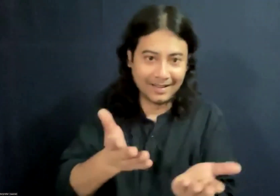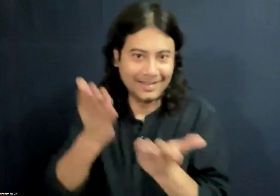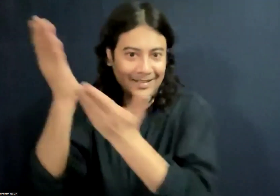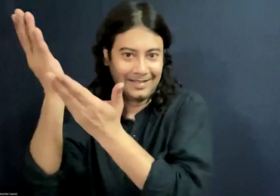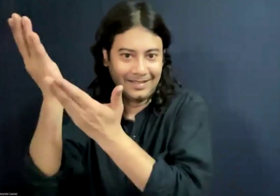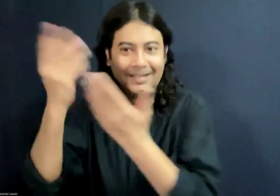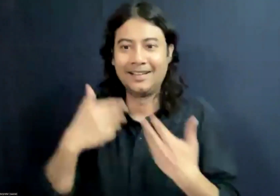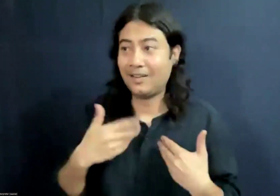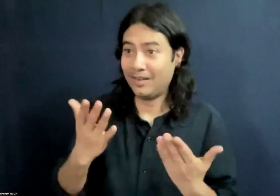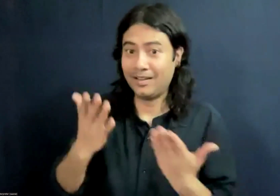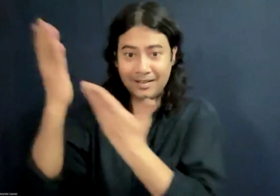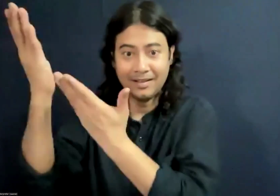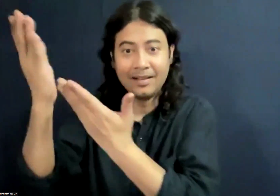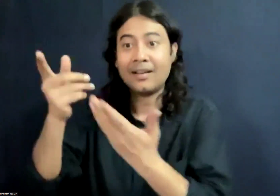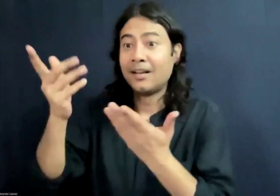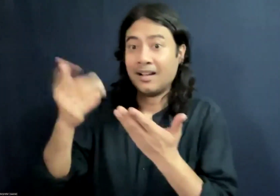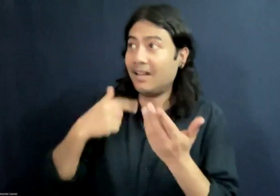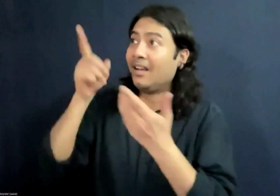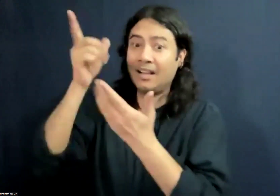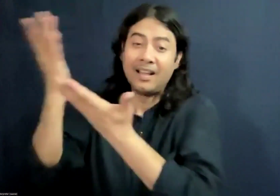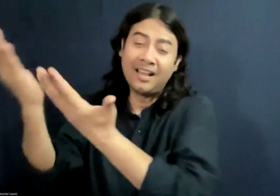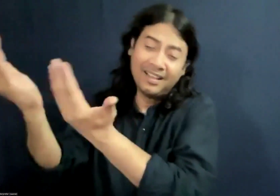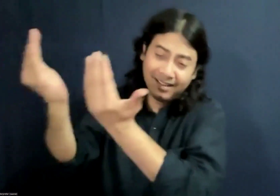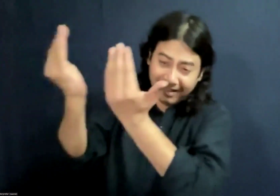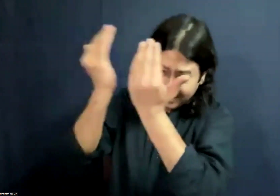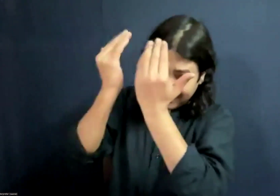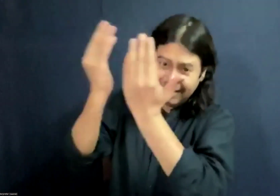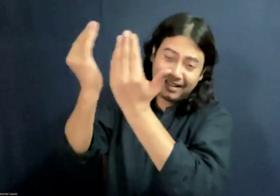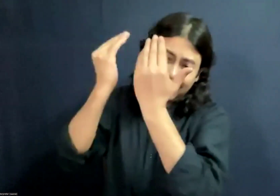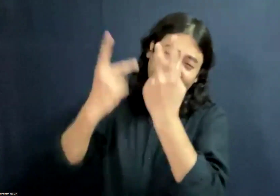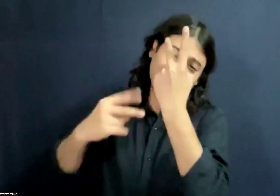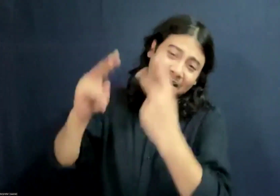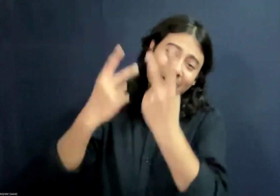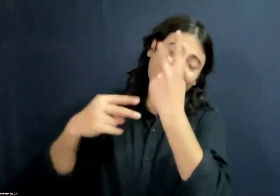give 10 rupees, you will get back 100 rupees in some way or the other.